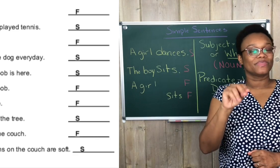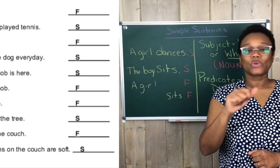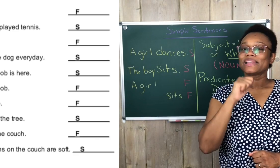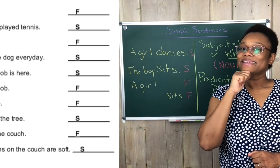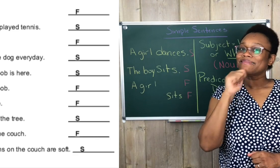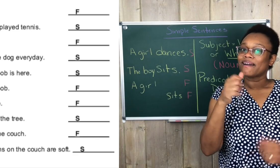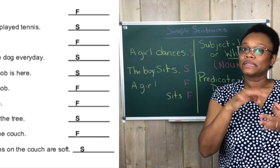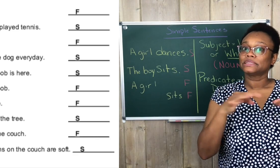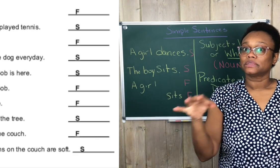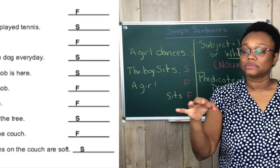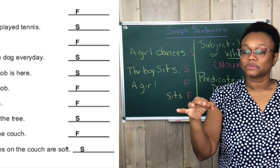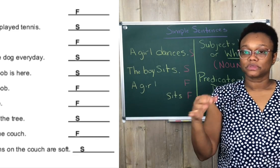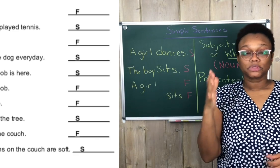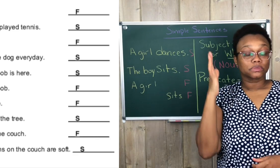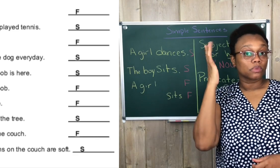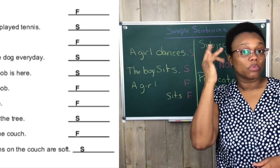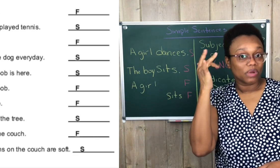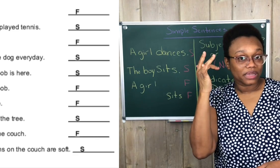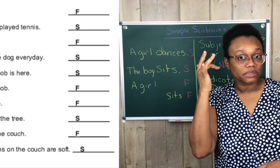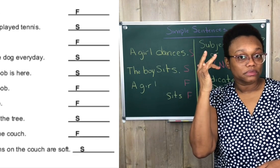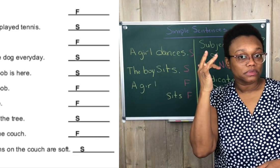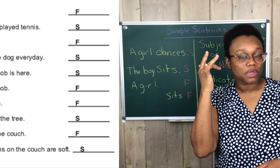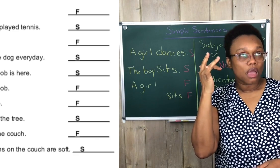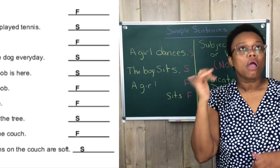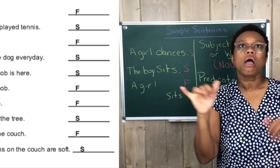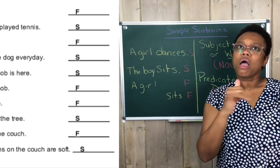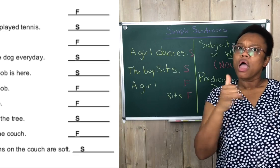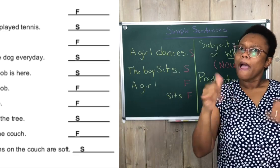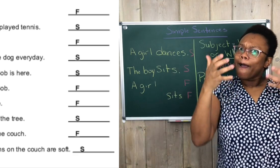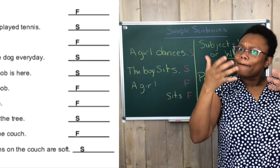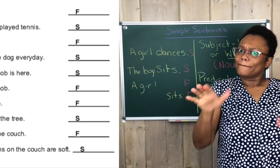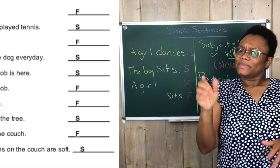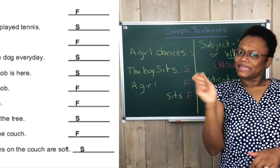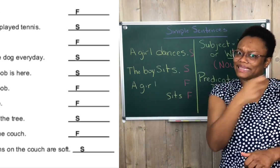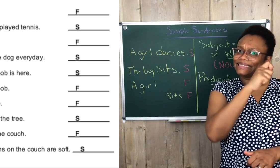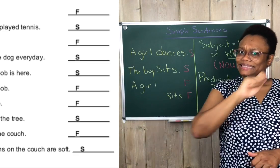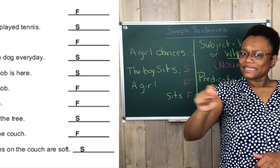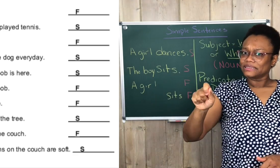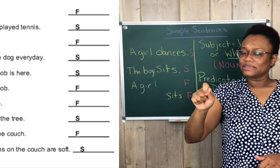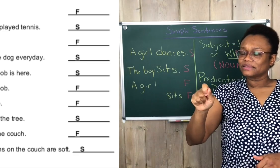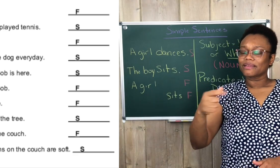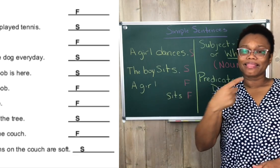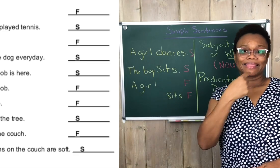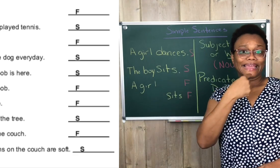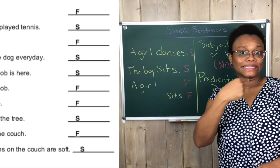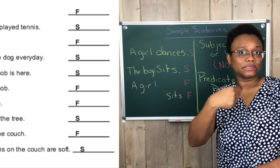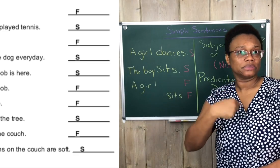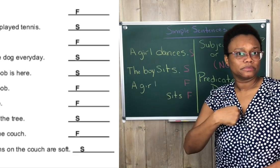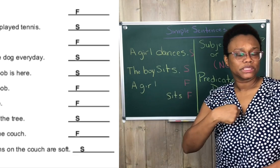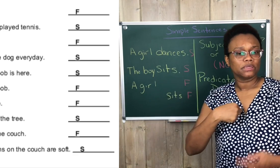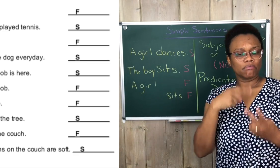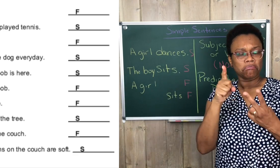No, it is not a sentence. Why? Played tennis, that tells